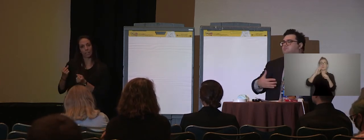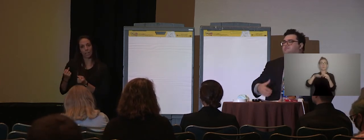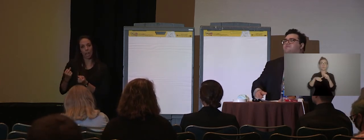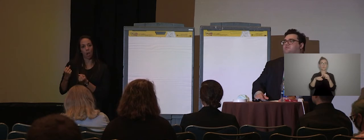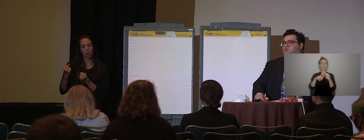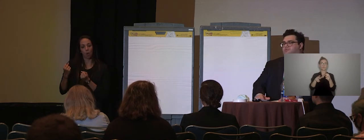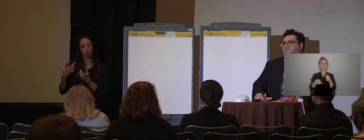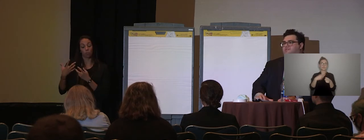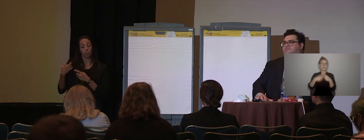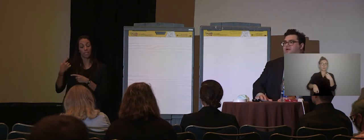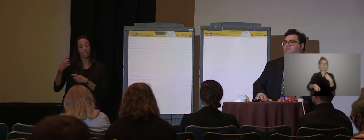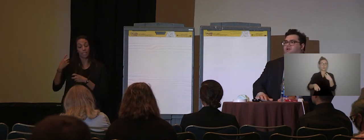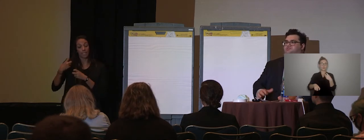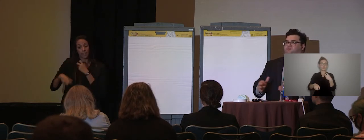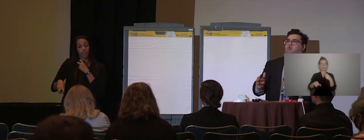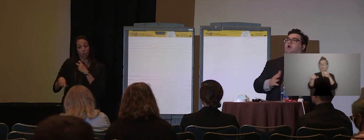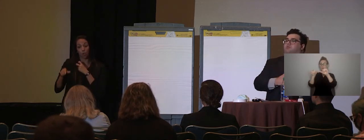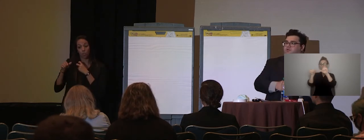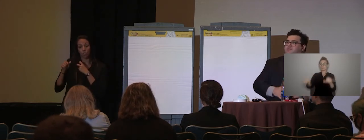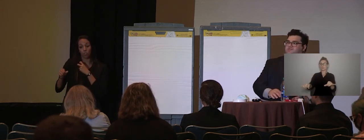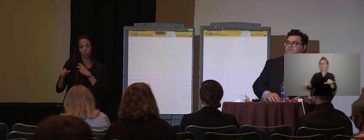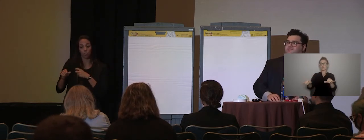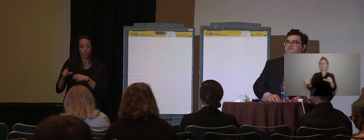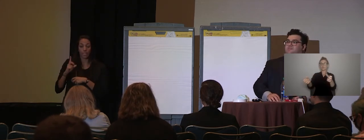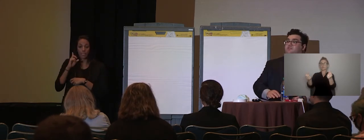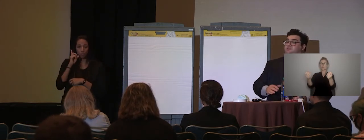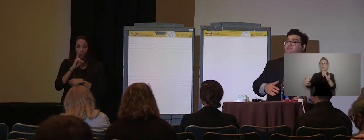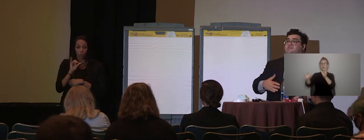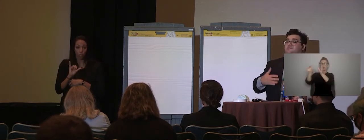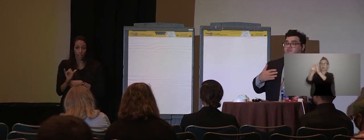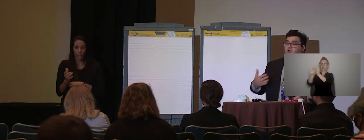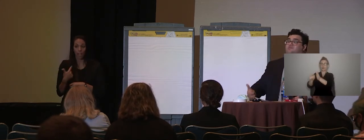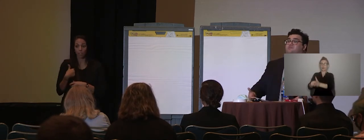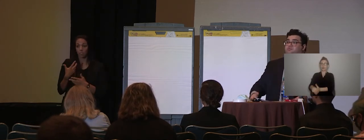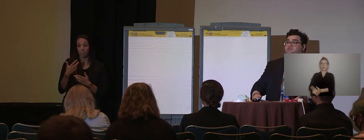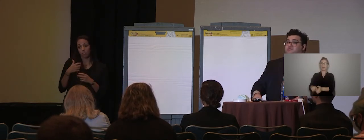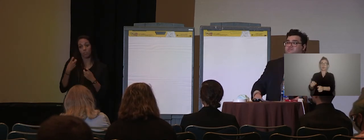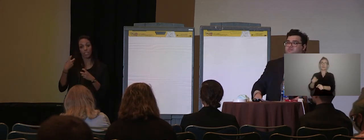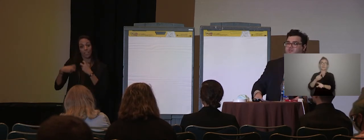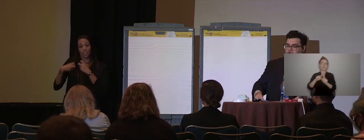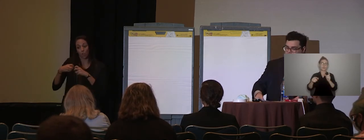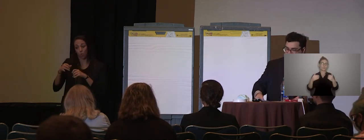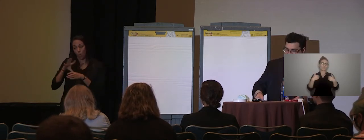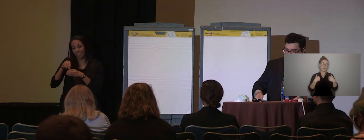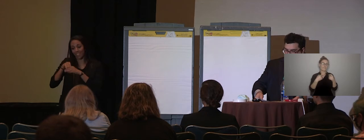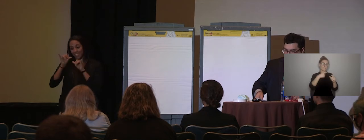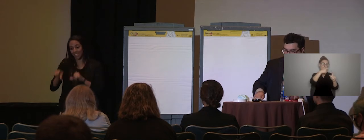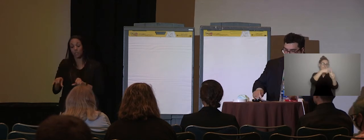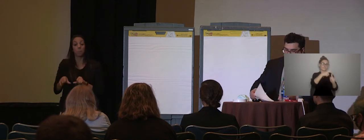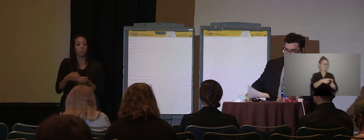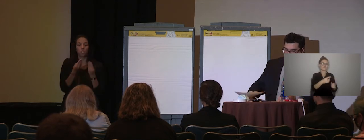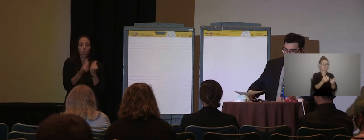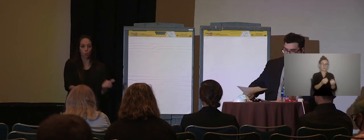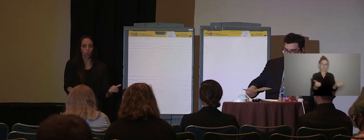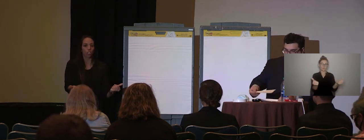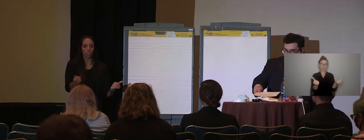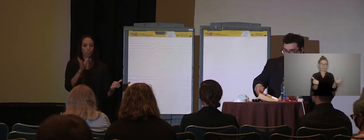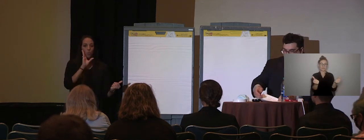how difficult this is, how much wrong there is with the system, the good news is there are solutions appearing.